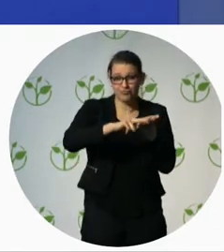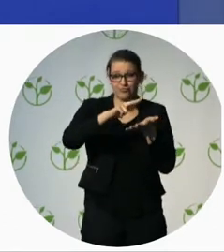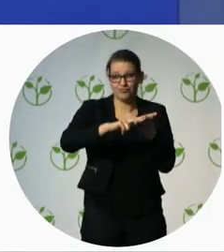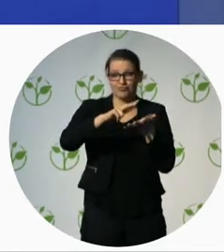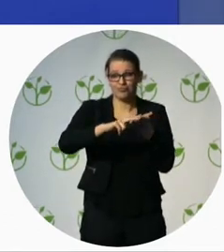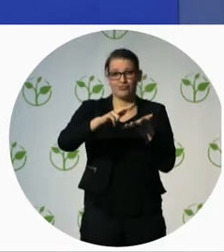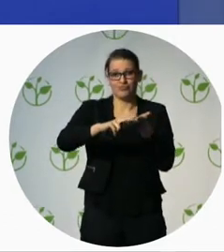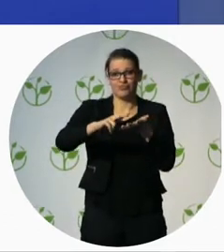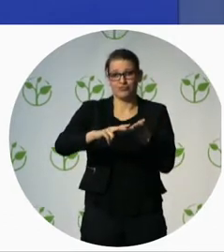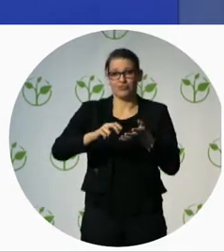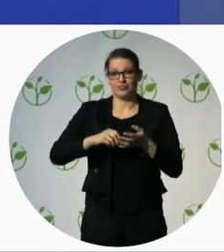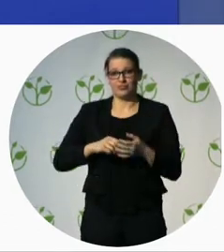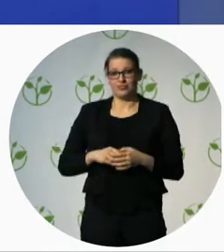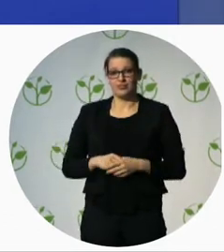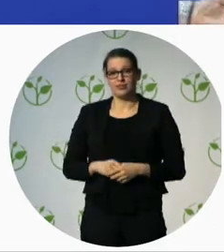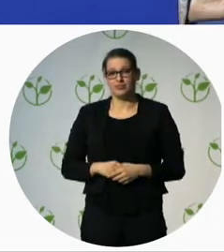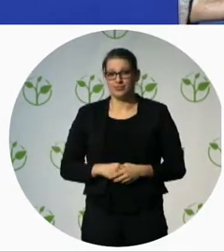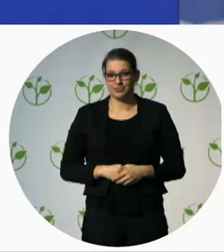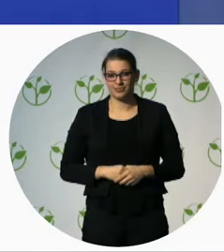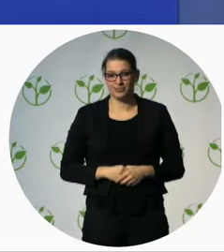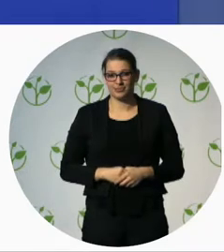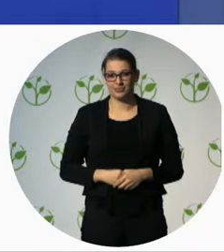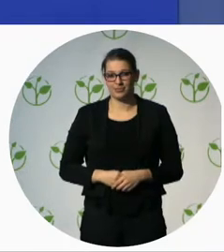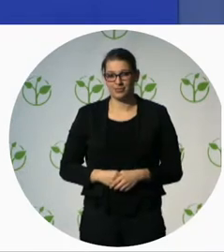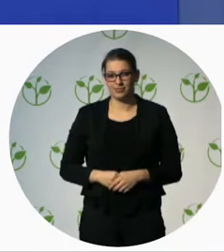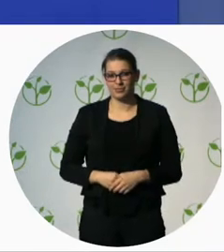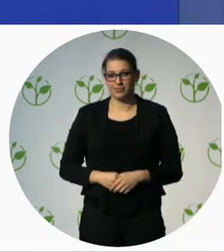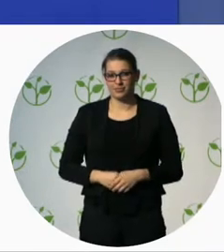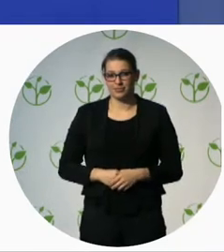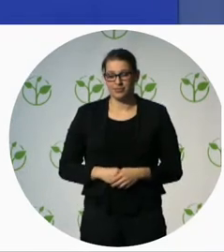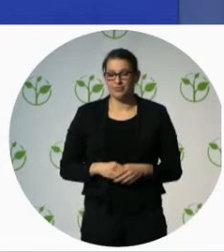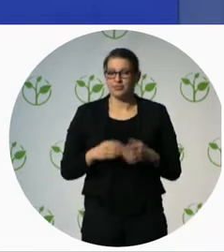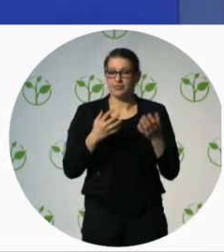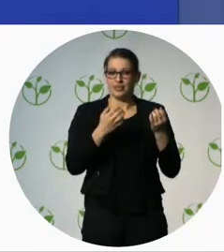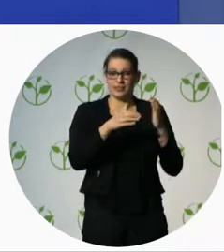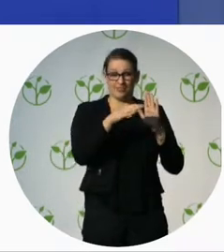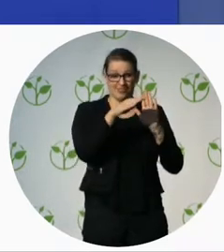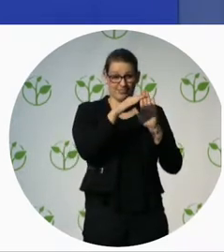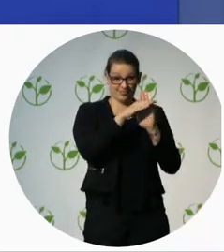want to make legislation, we have to go through that process of change, convince people,